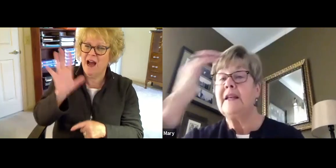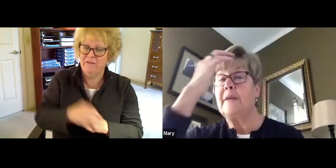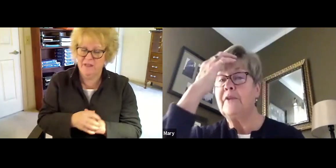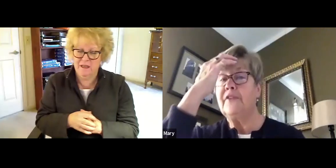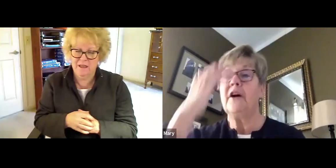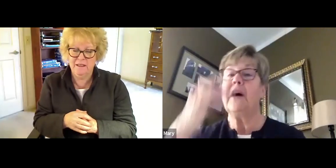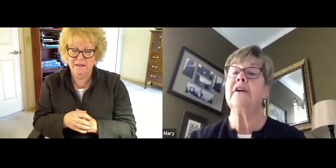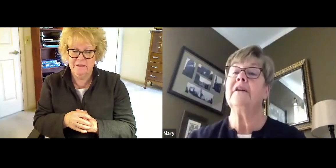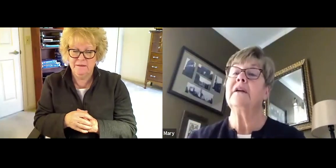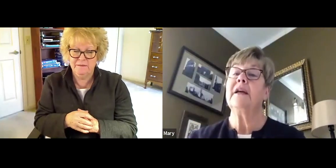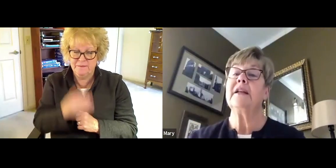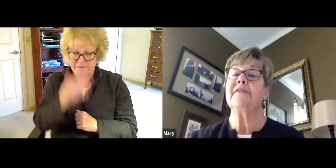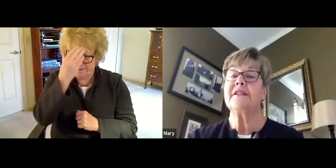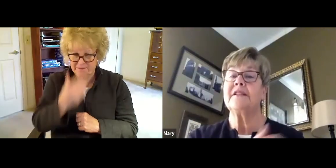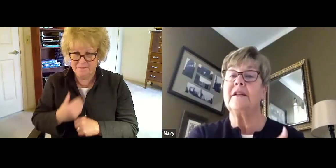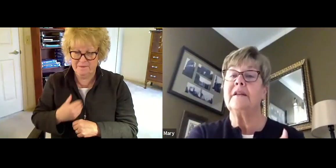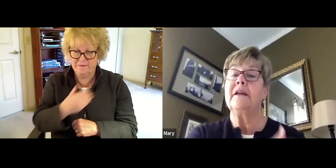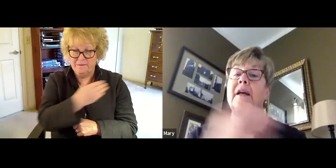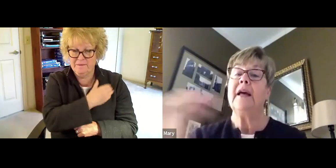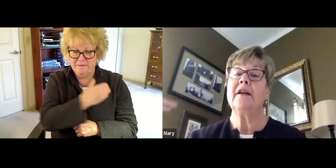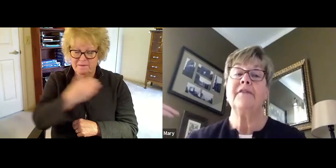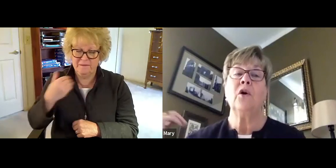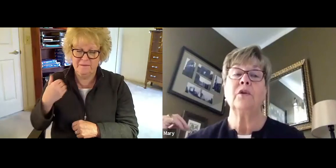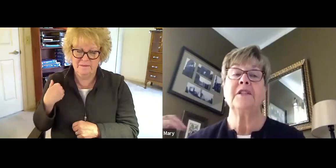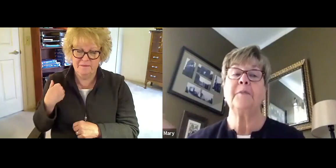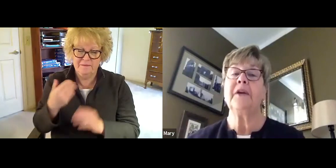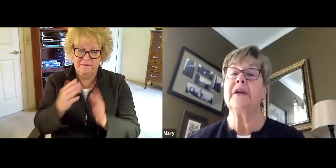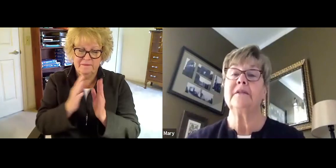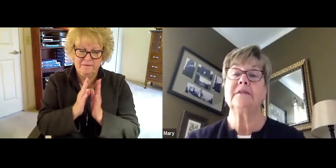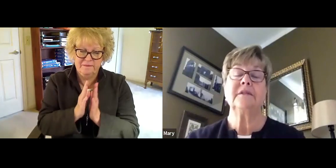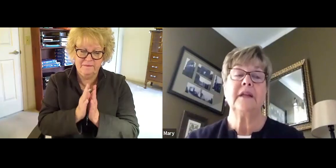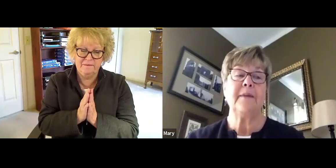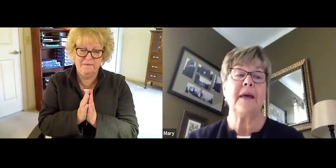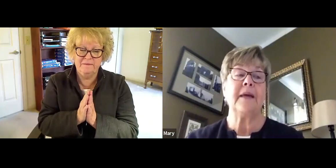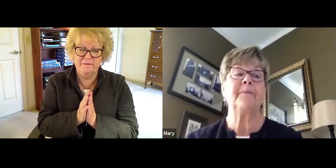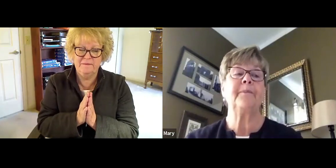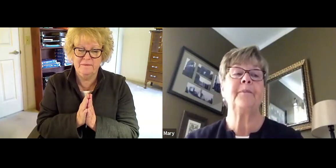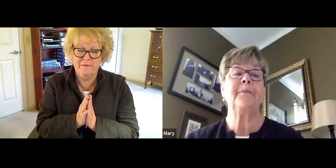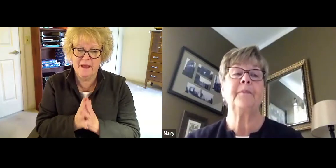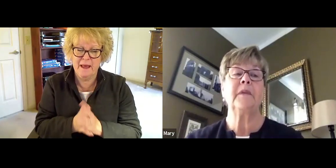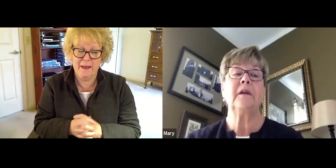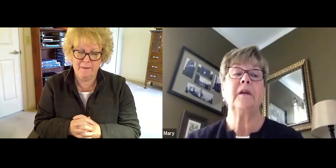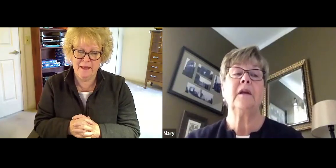In the name of the Father, and of the Son, and of the Holy Spirit. Amen.